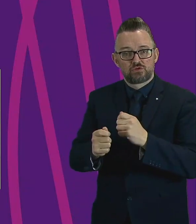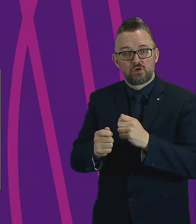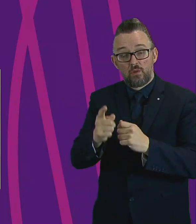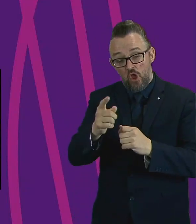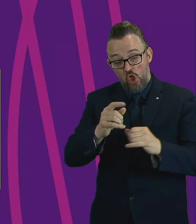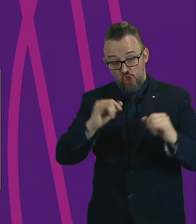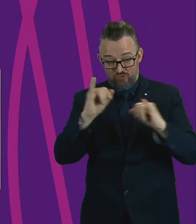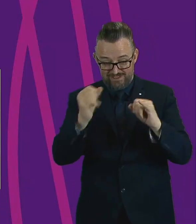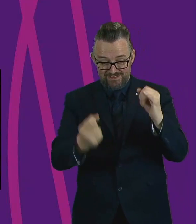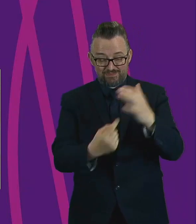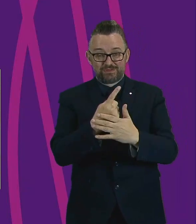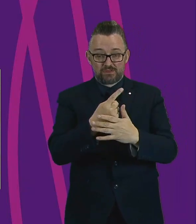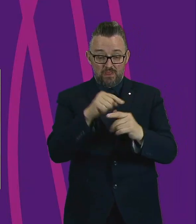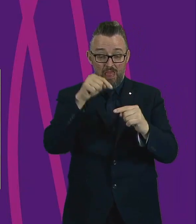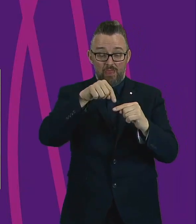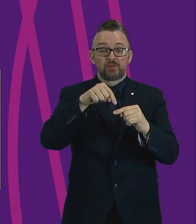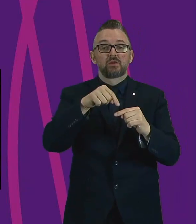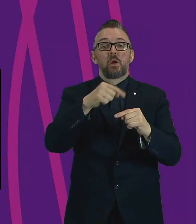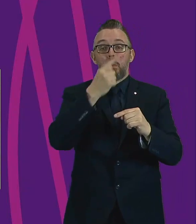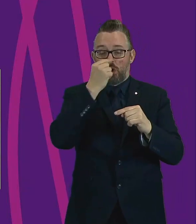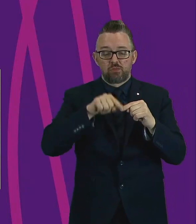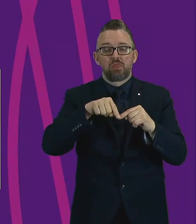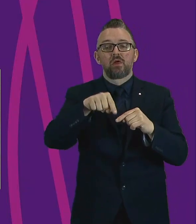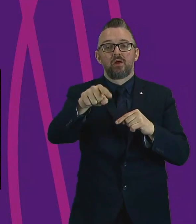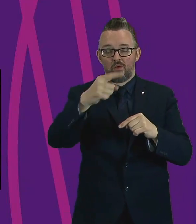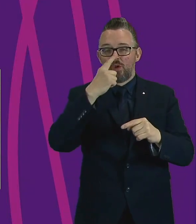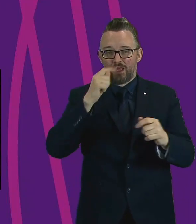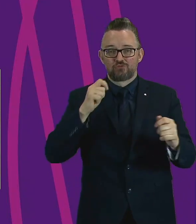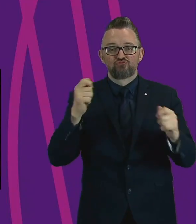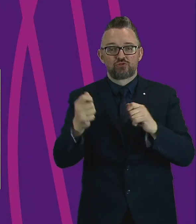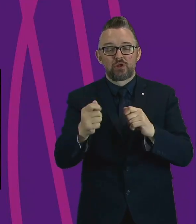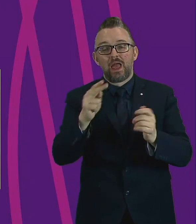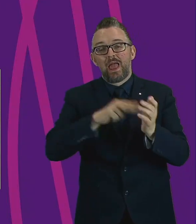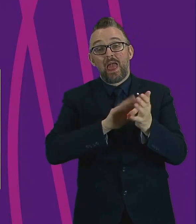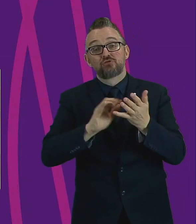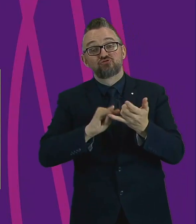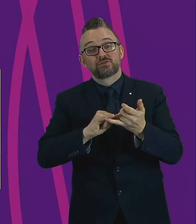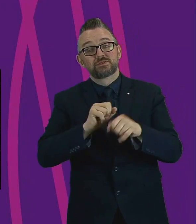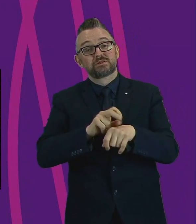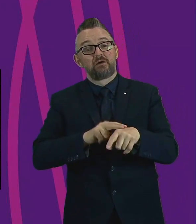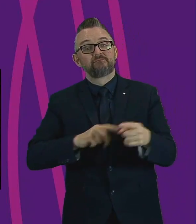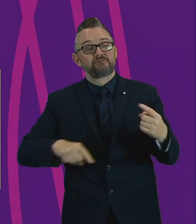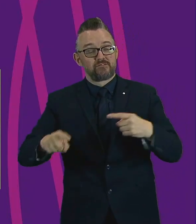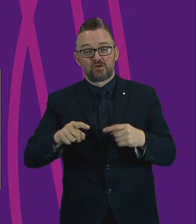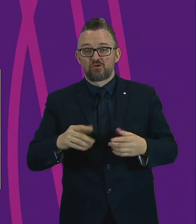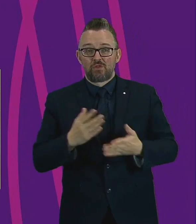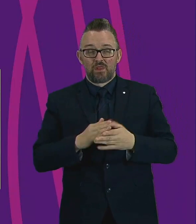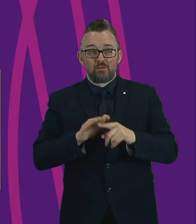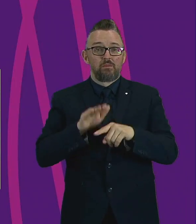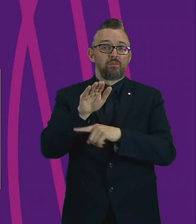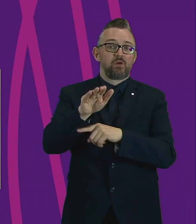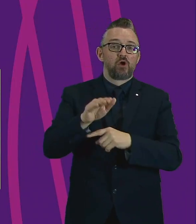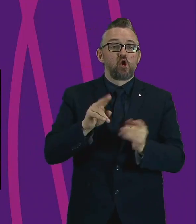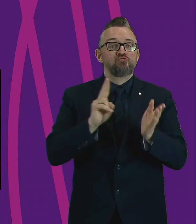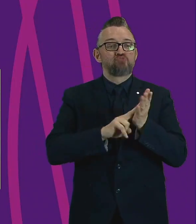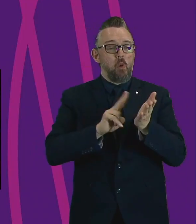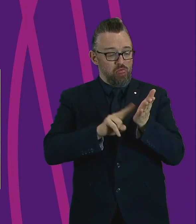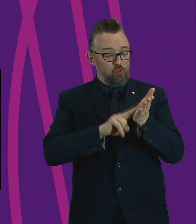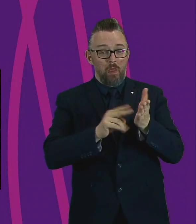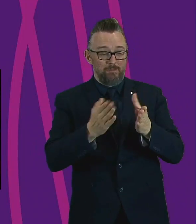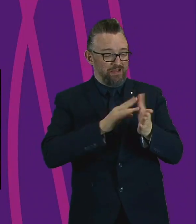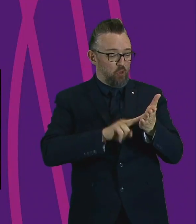an opportunity to change. And I know that NHS staff are determined that their hopes and aspirations for a different normal can be